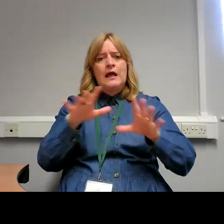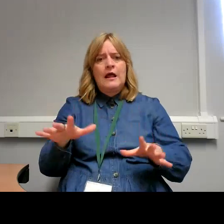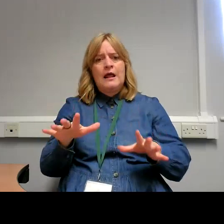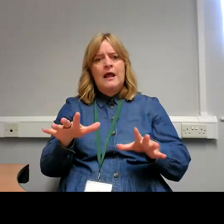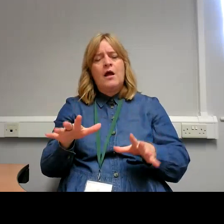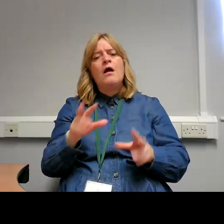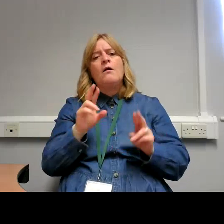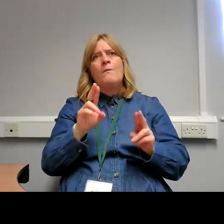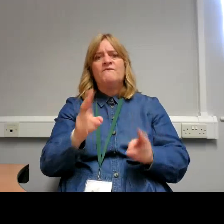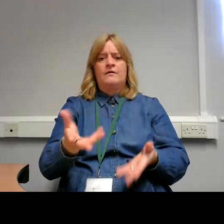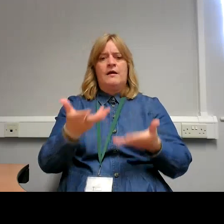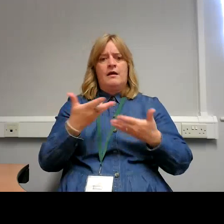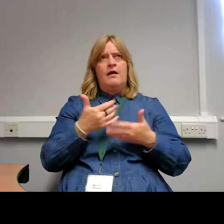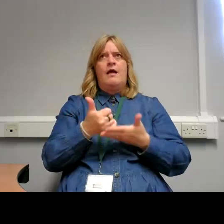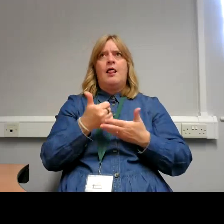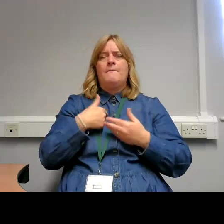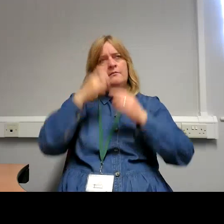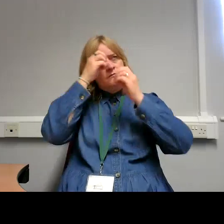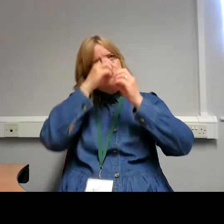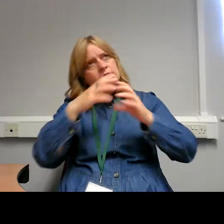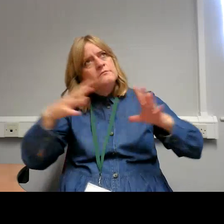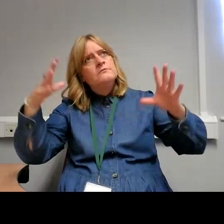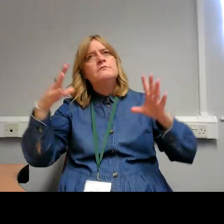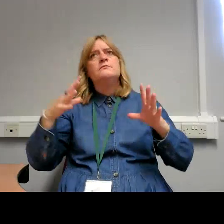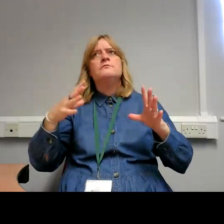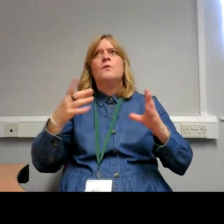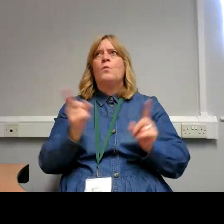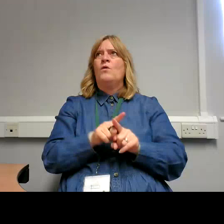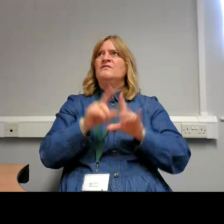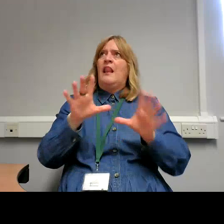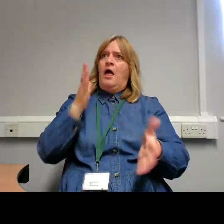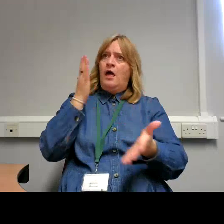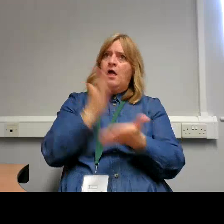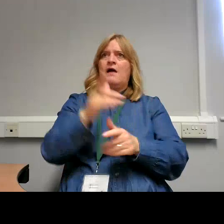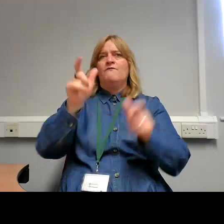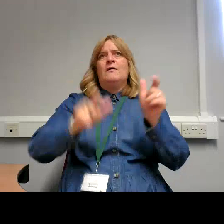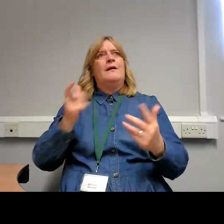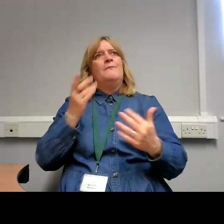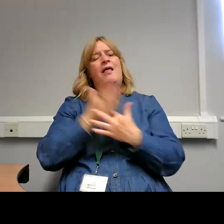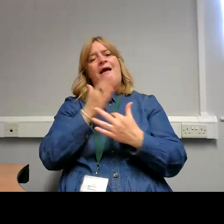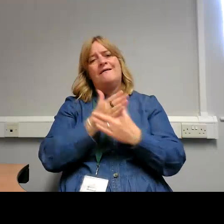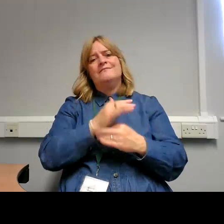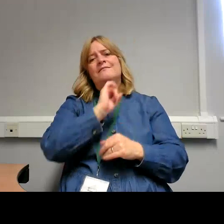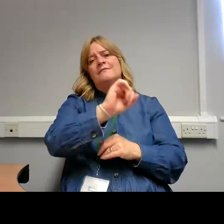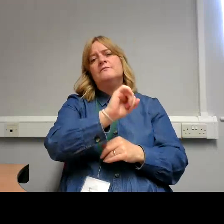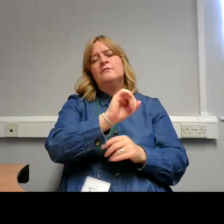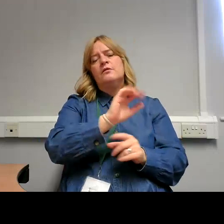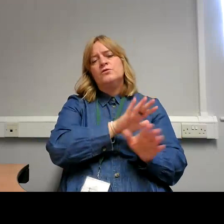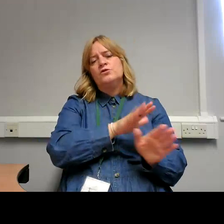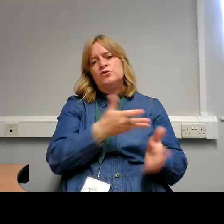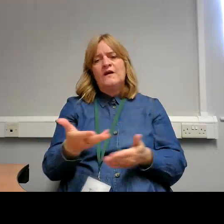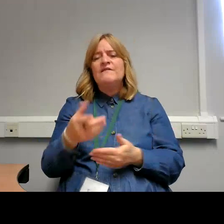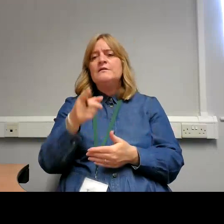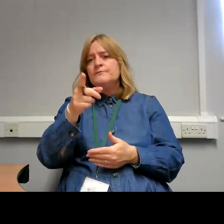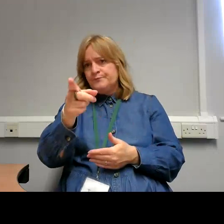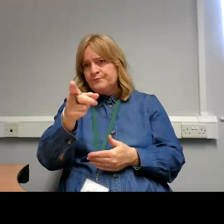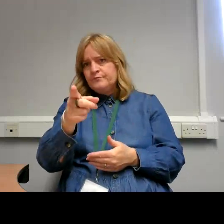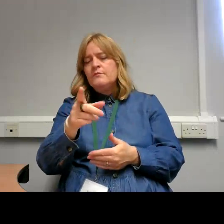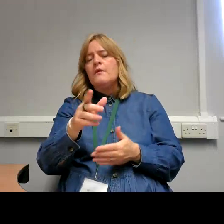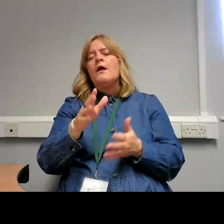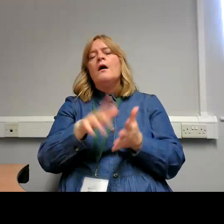of how that actually works for people that access those services. Okay, just so everybody knows, then I'll put Paula's